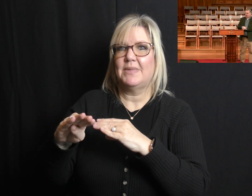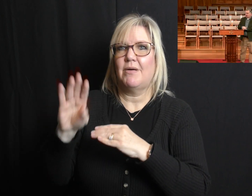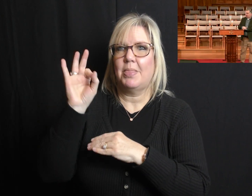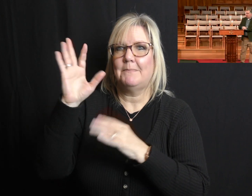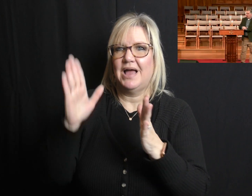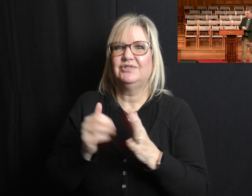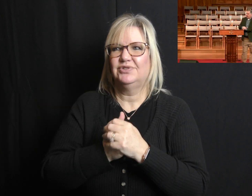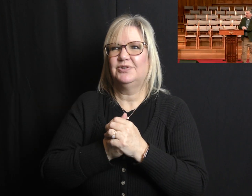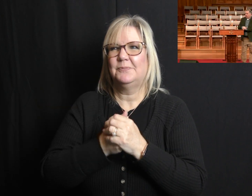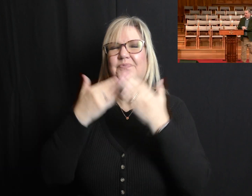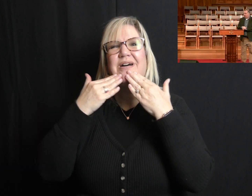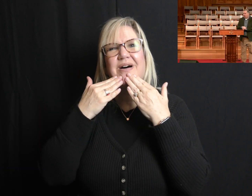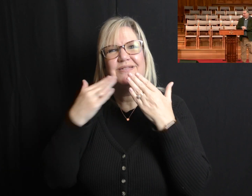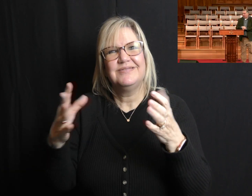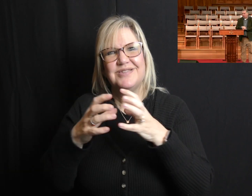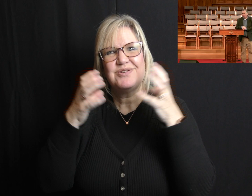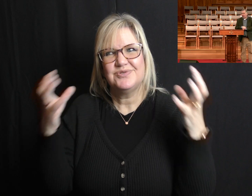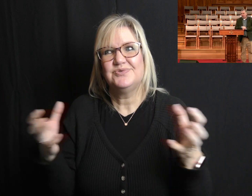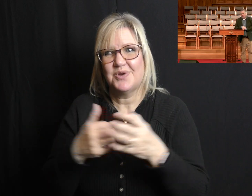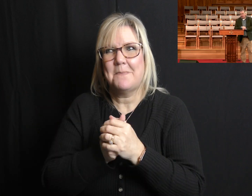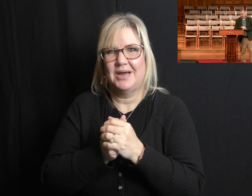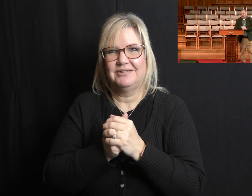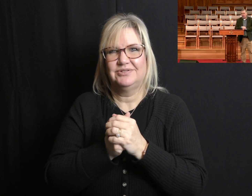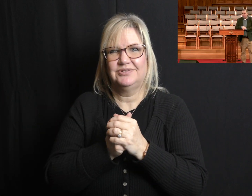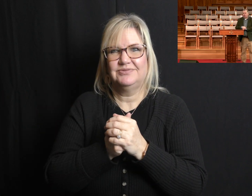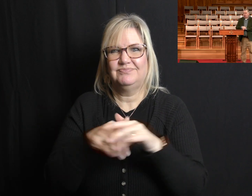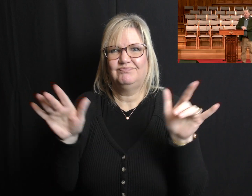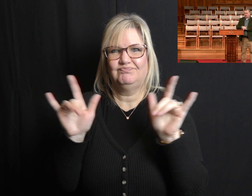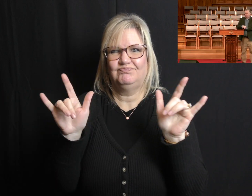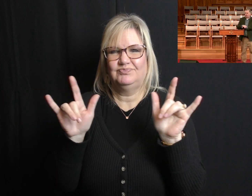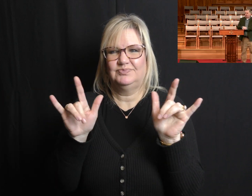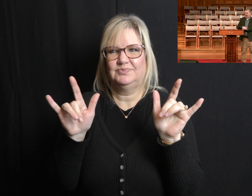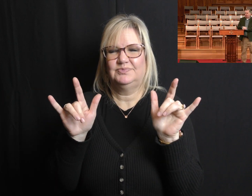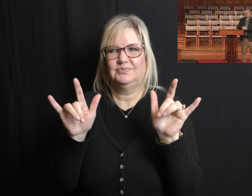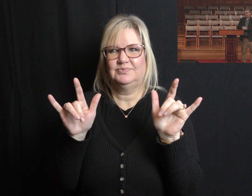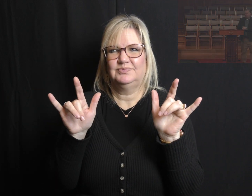In just a few moments, guests, we're going to have a pastor's reception for you, where some of our staff will be there.